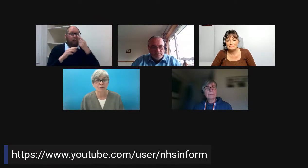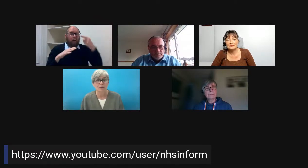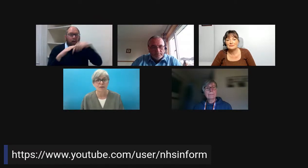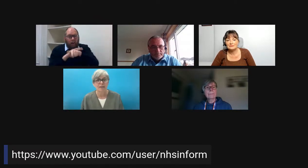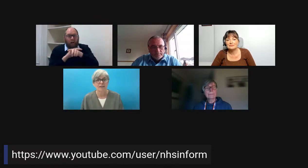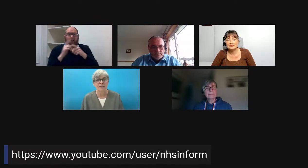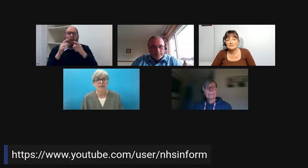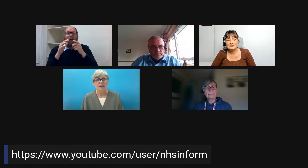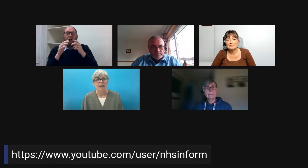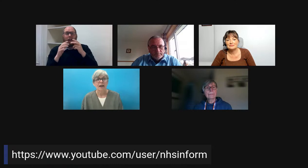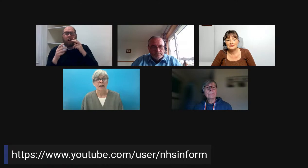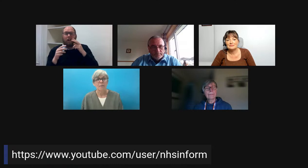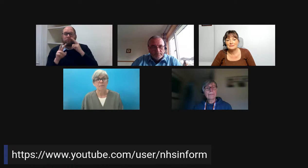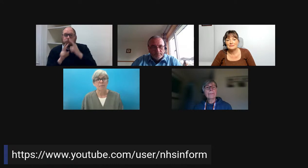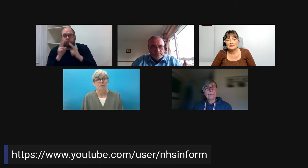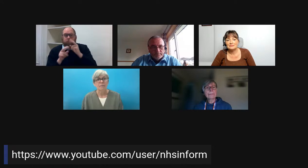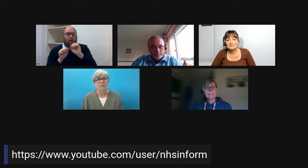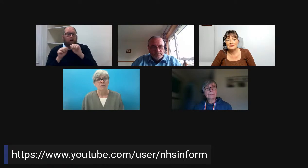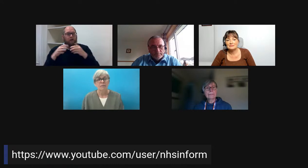video resources.